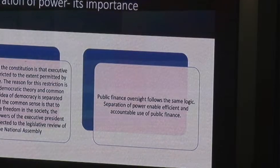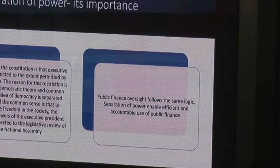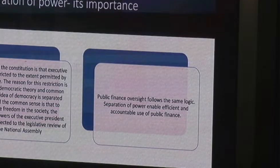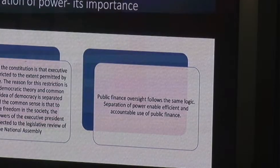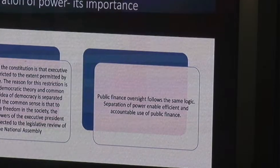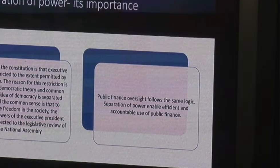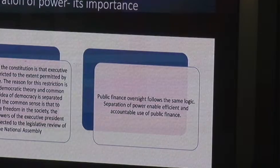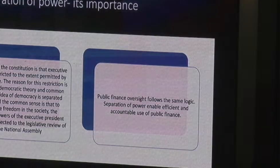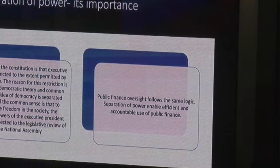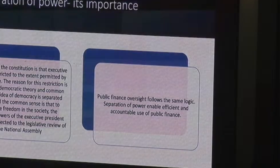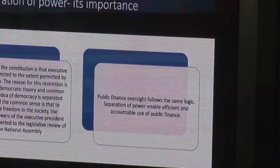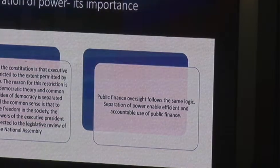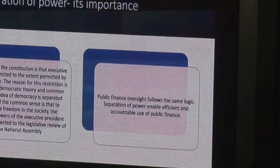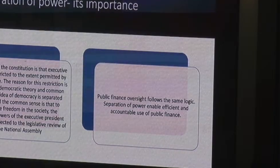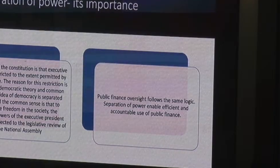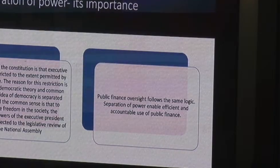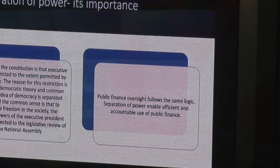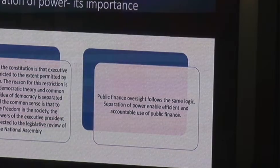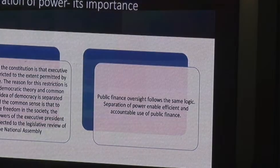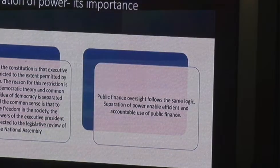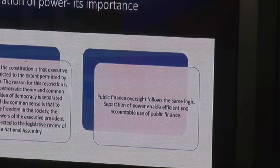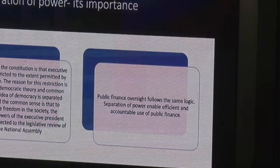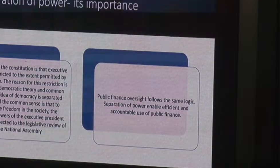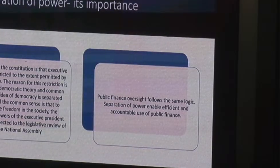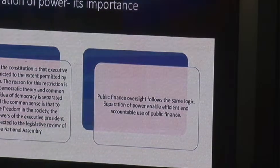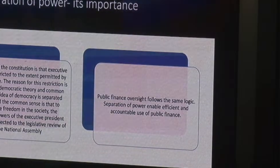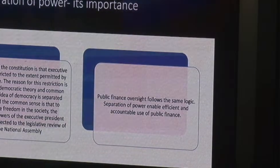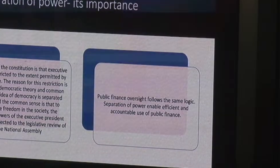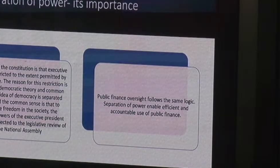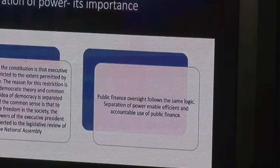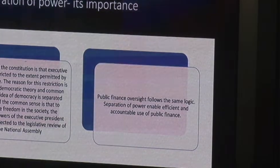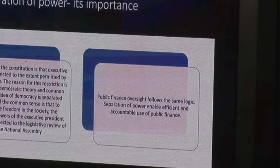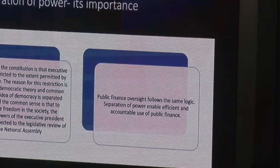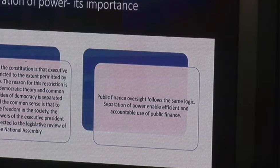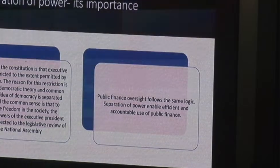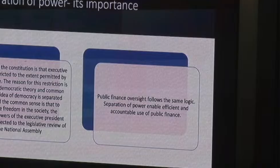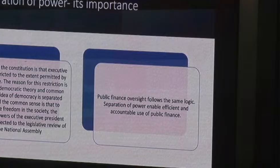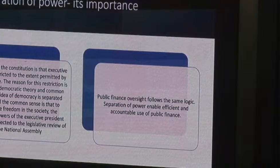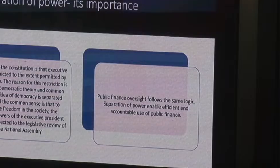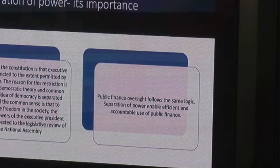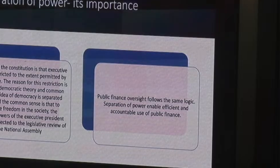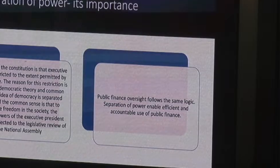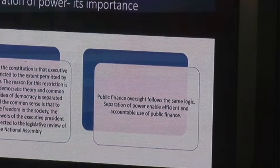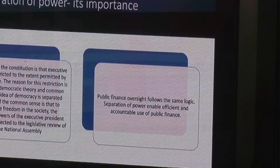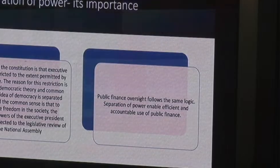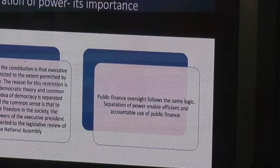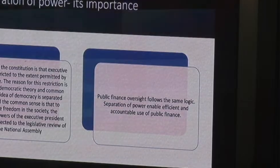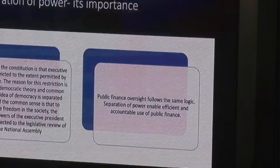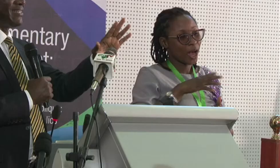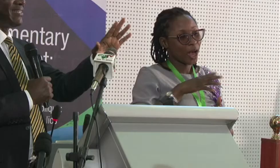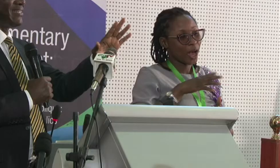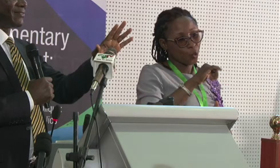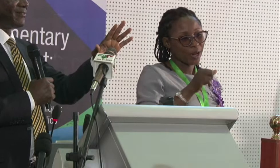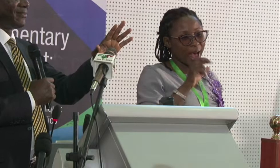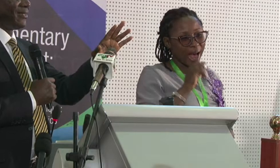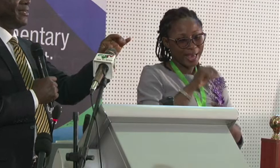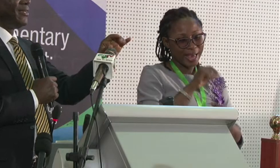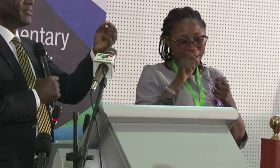true. Unlike in the US Constitution, where Article 1, Article 2, and others are